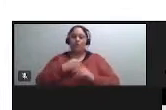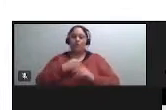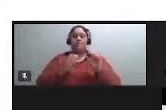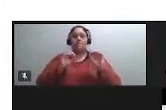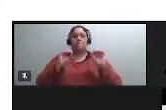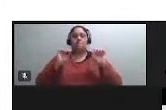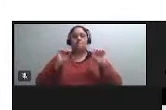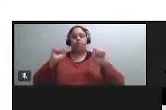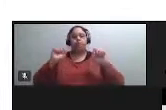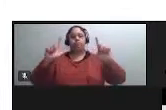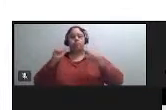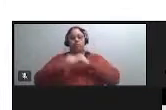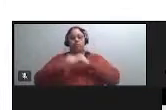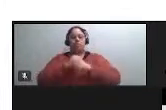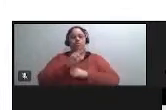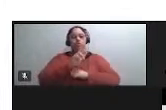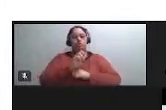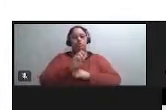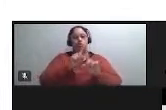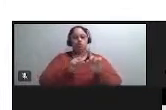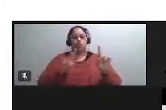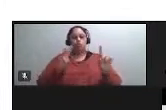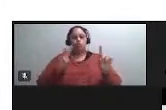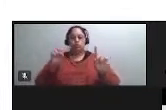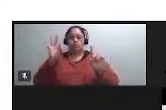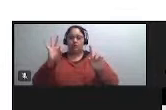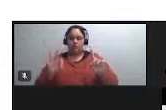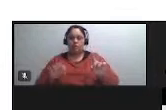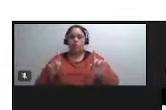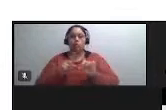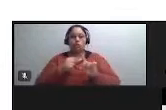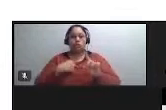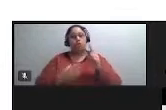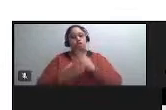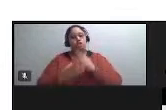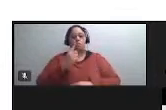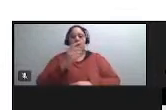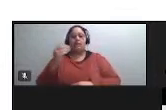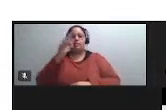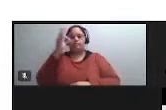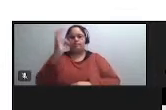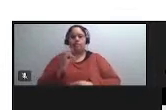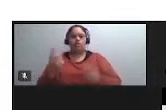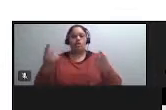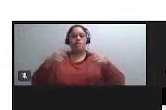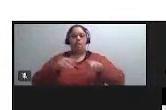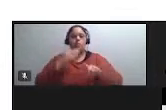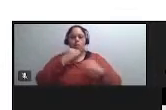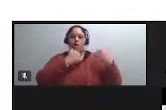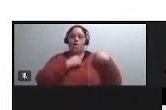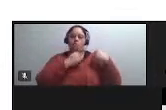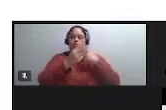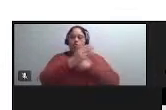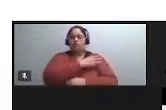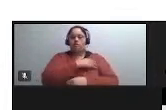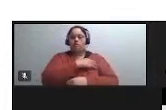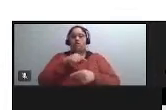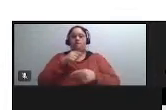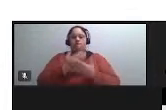for the year 22-23. We also achieved 100% compliance by the accounting officer for the year.